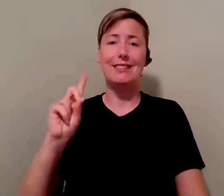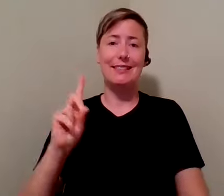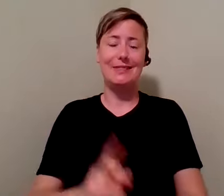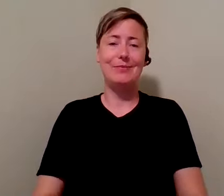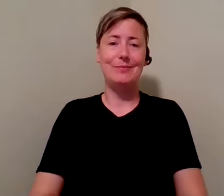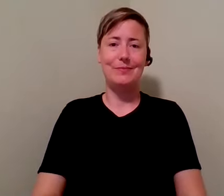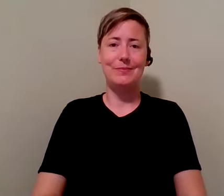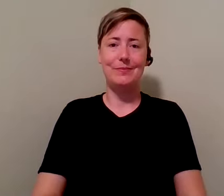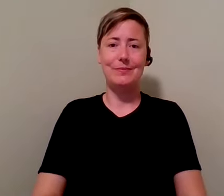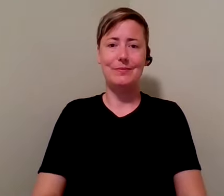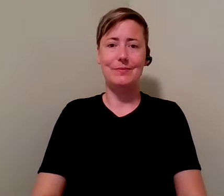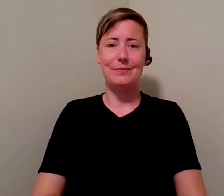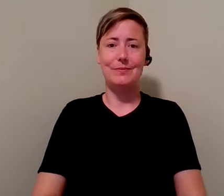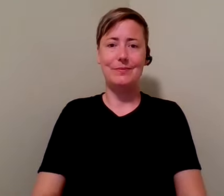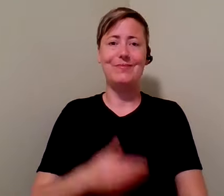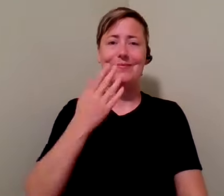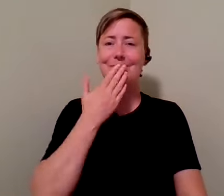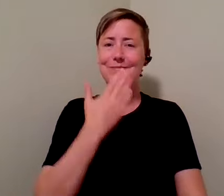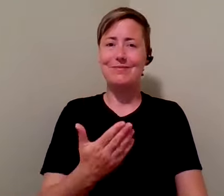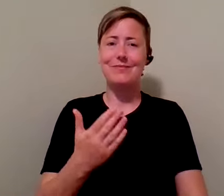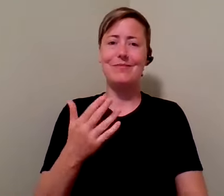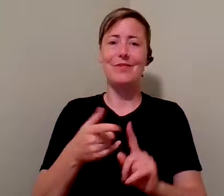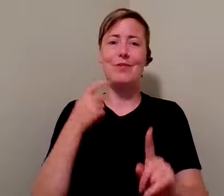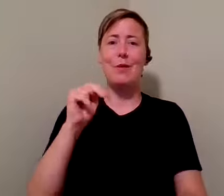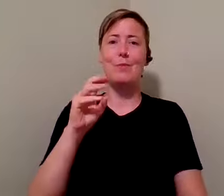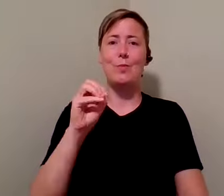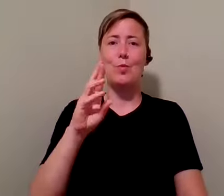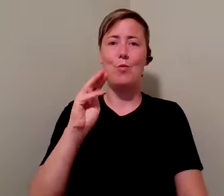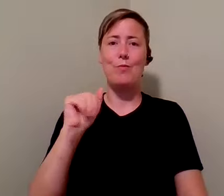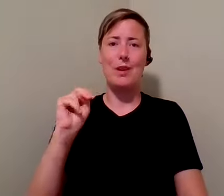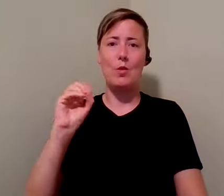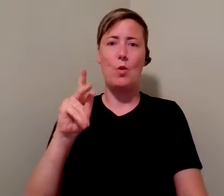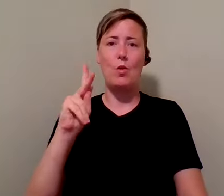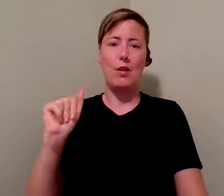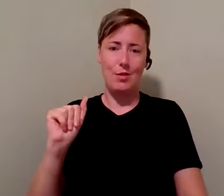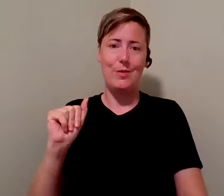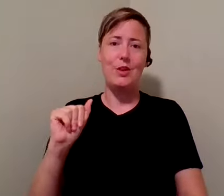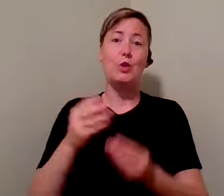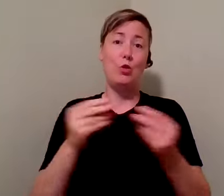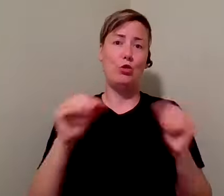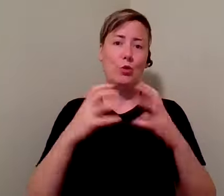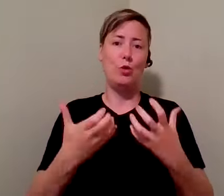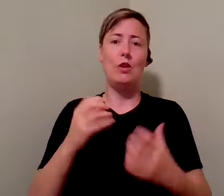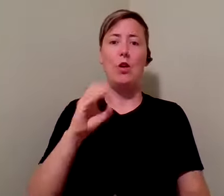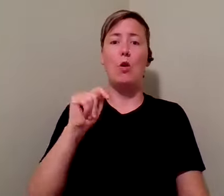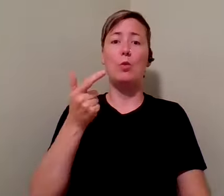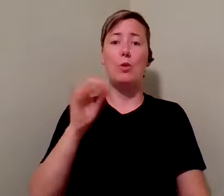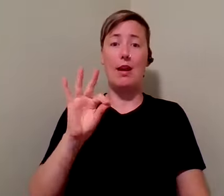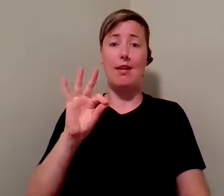you. I'm Sarah D. I'm from Norman, Oklahoma, Solutions Group. Been sober since October 29, 2018. The